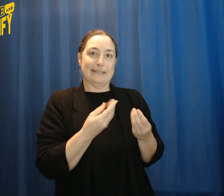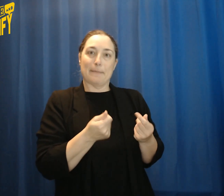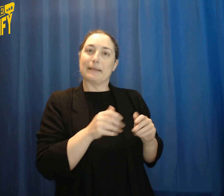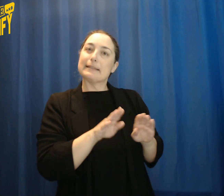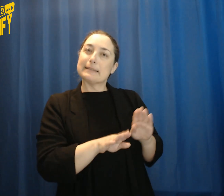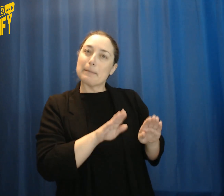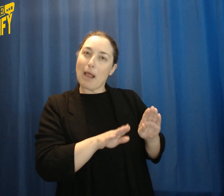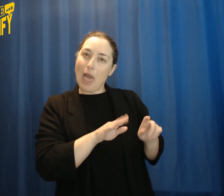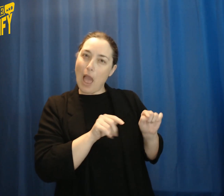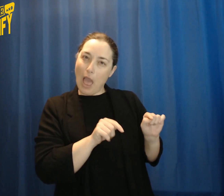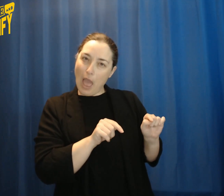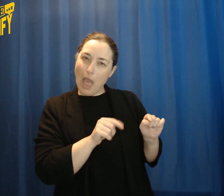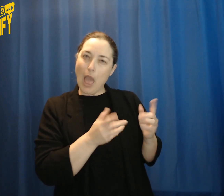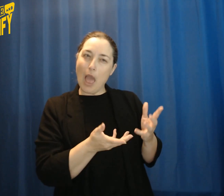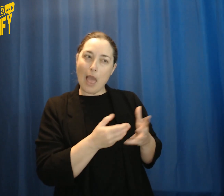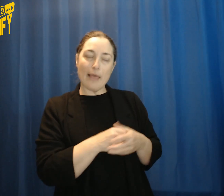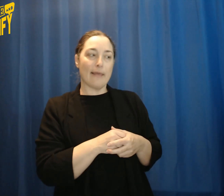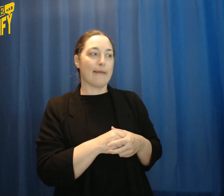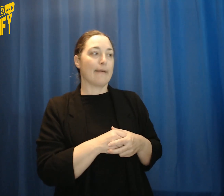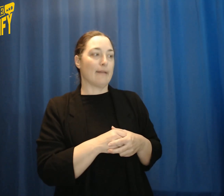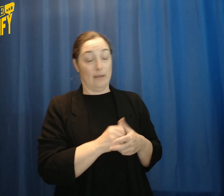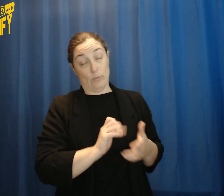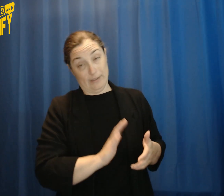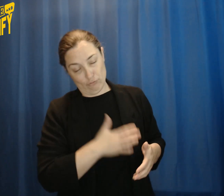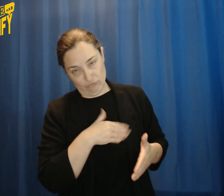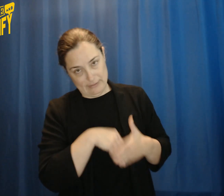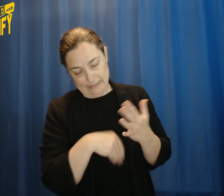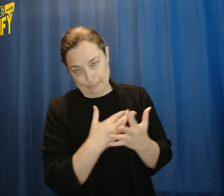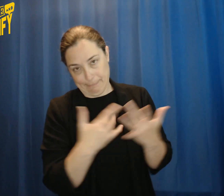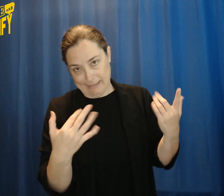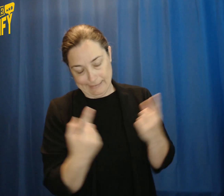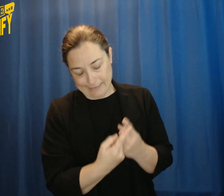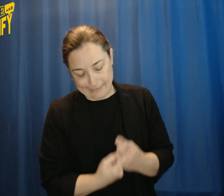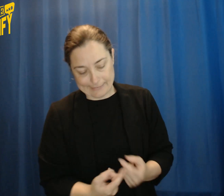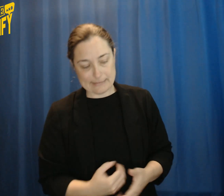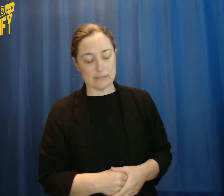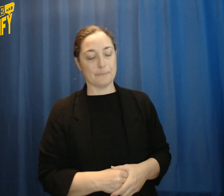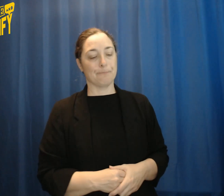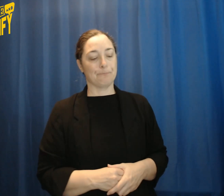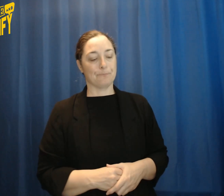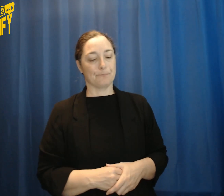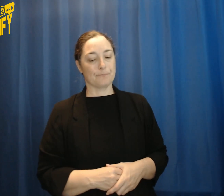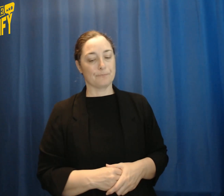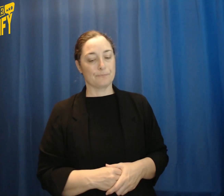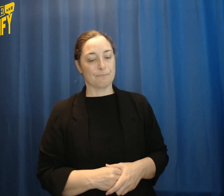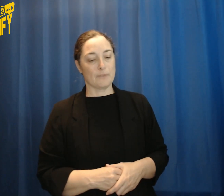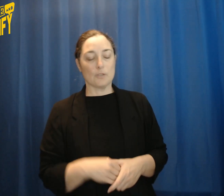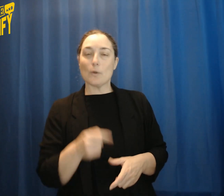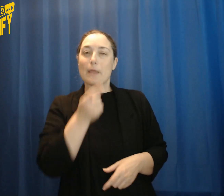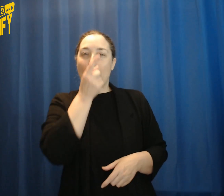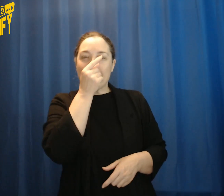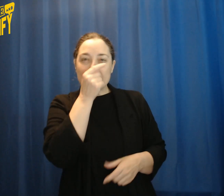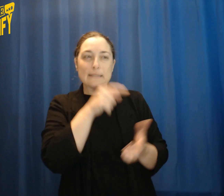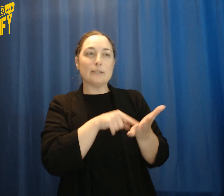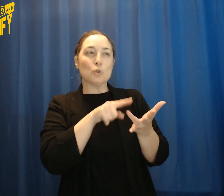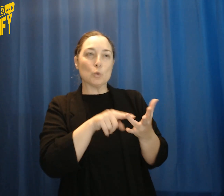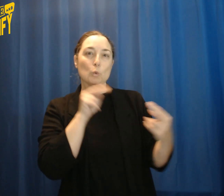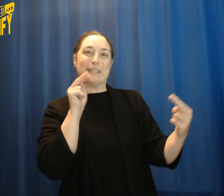that. And, we can be interested in many things, obviously. And so having that ability to see someone else's art or